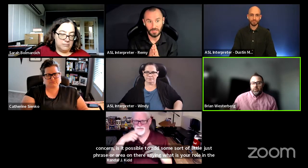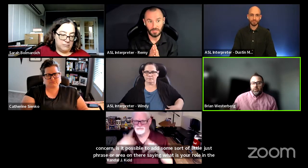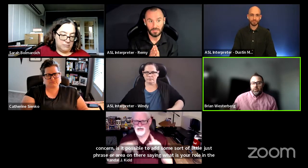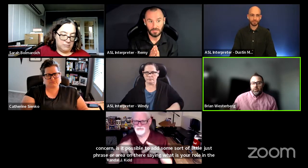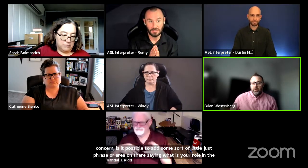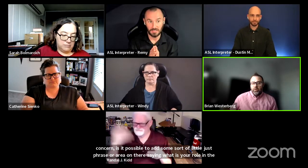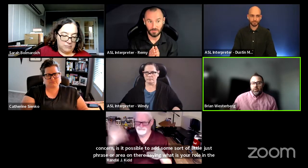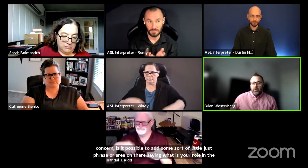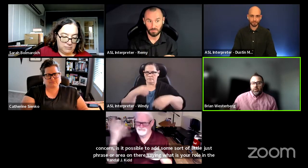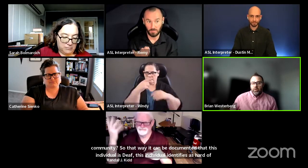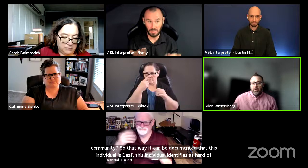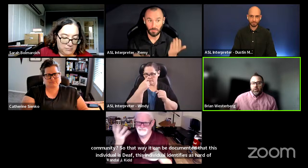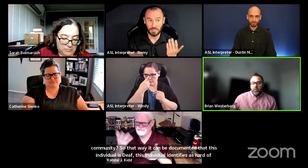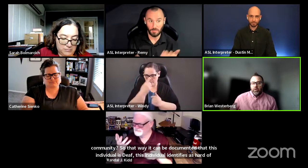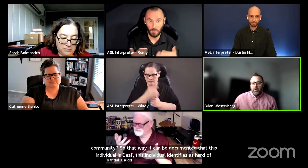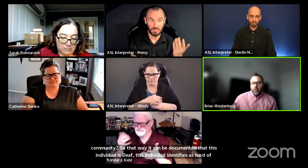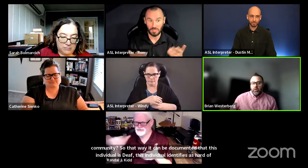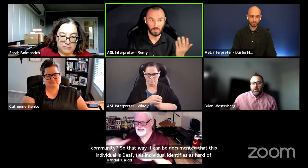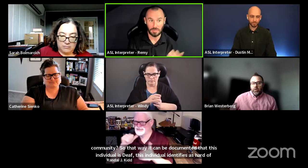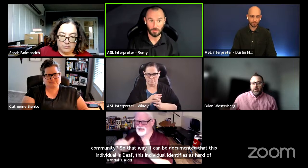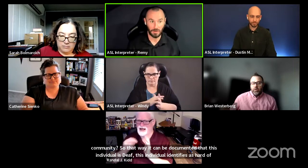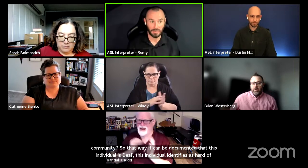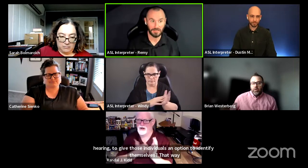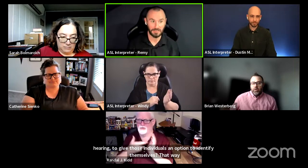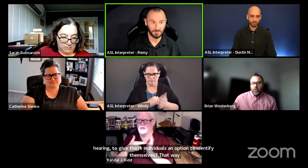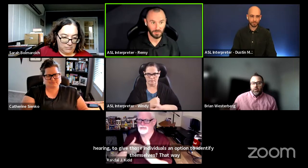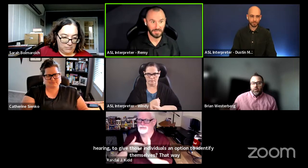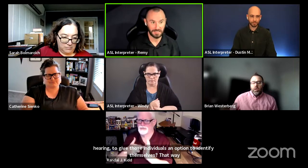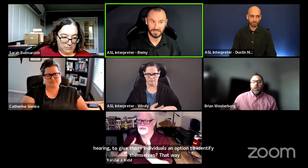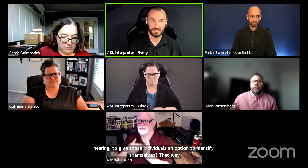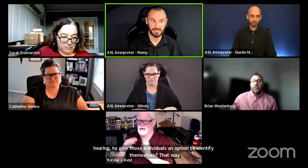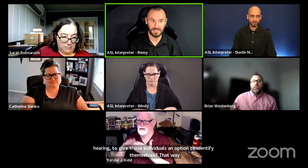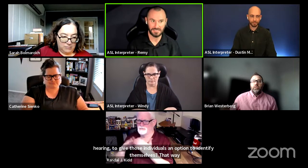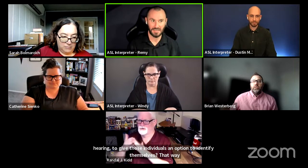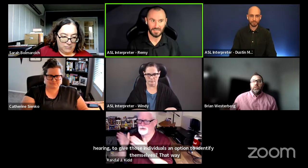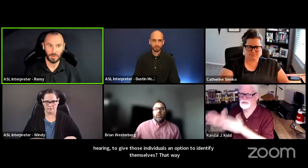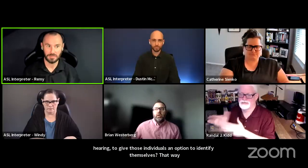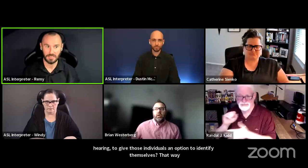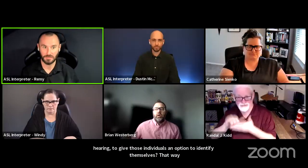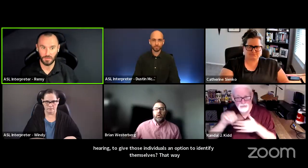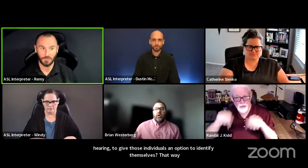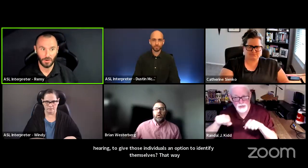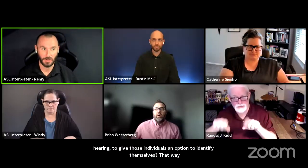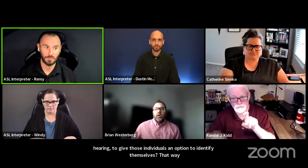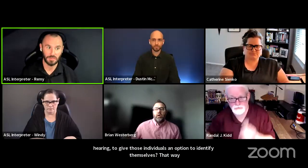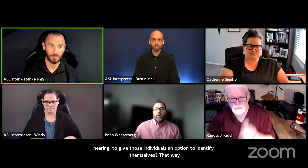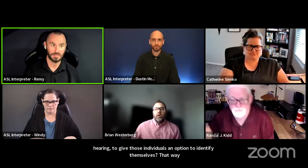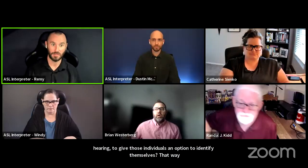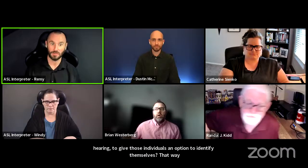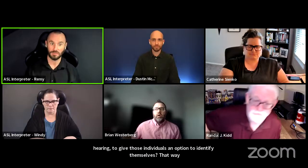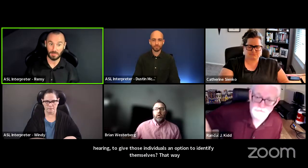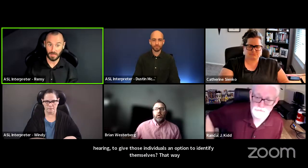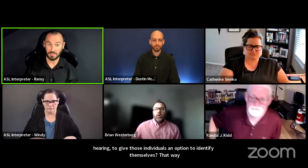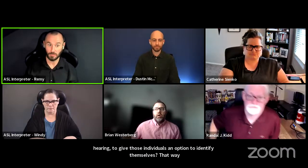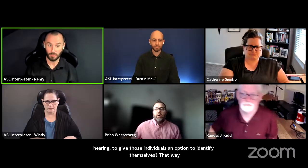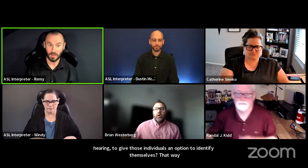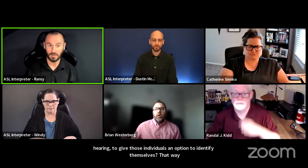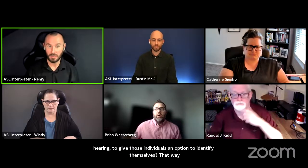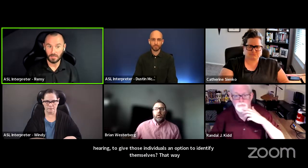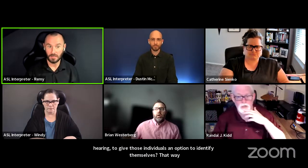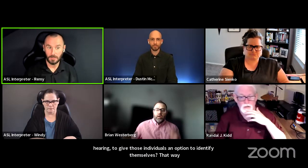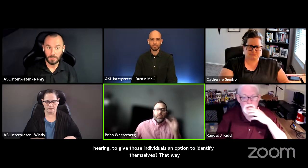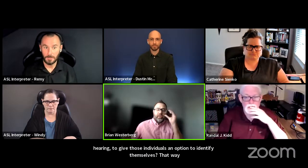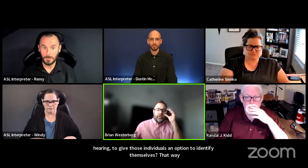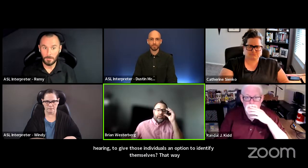questions rather, instead of just getting a bunch from a bunch of hearing people, right? And we're like, that's not even representative of our community that we serve. Is that possible,